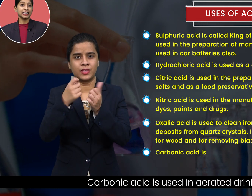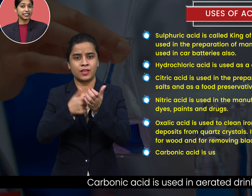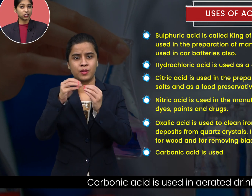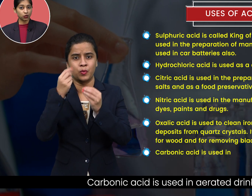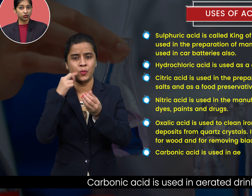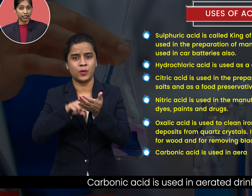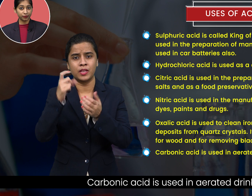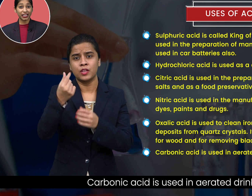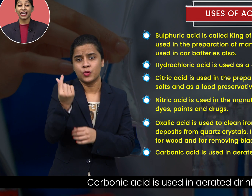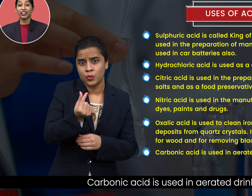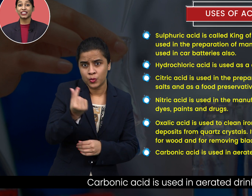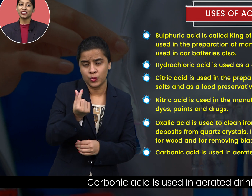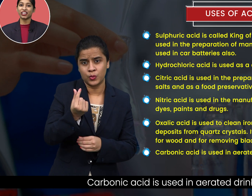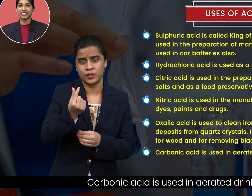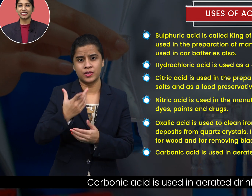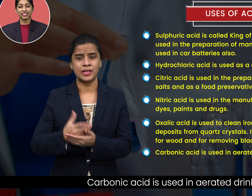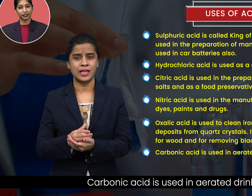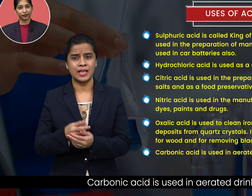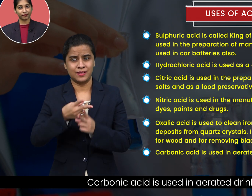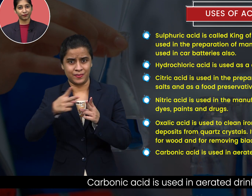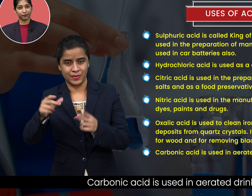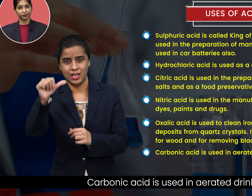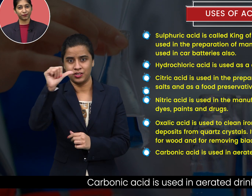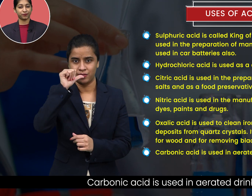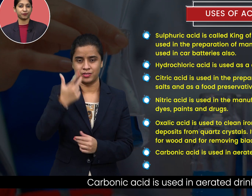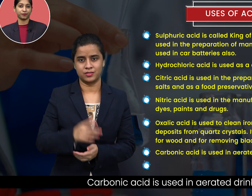Carbonic acid is used in aerated drinks.